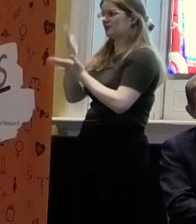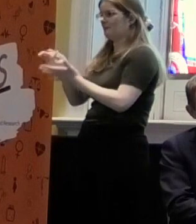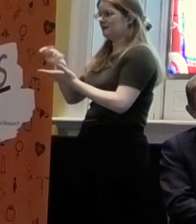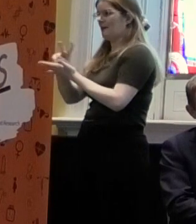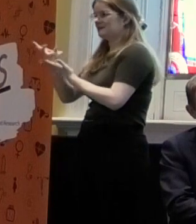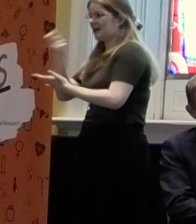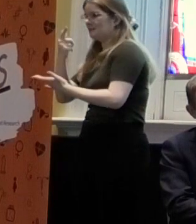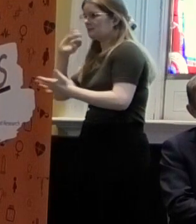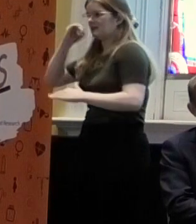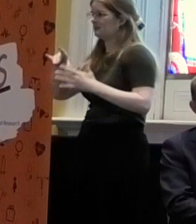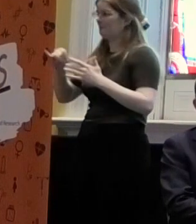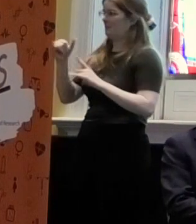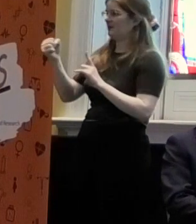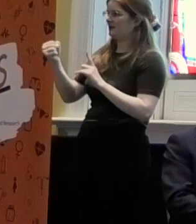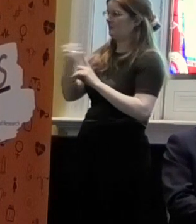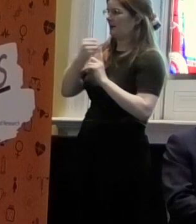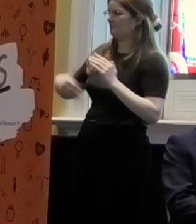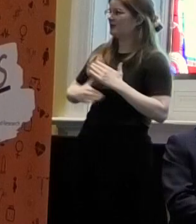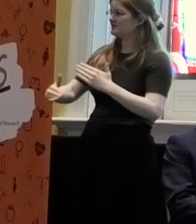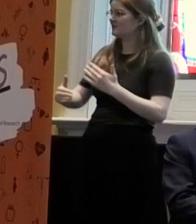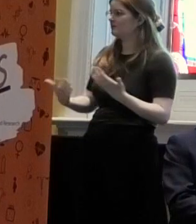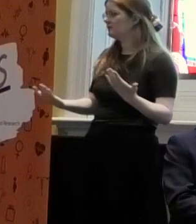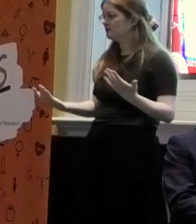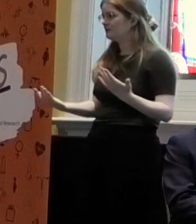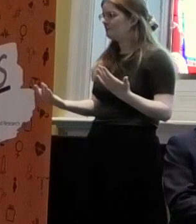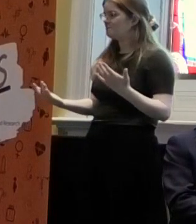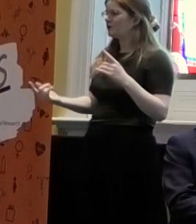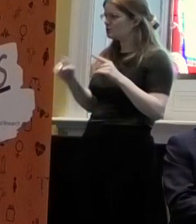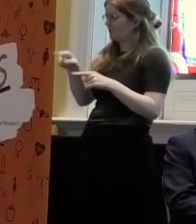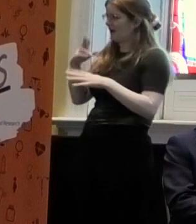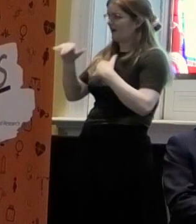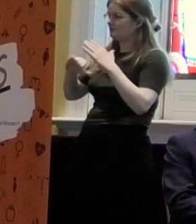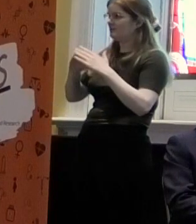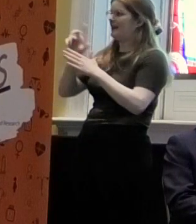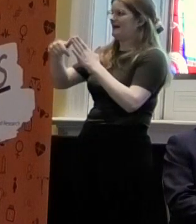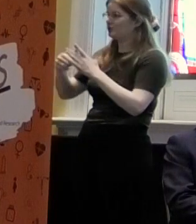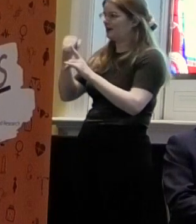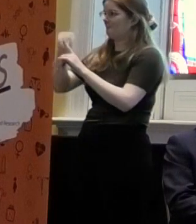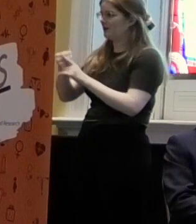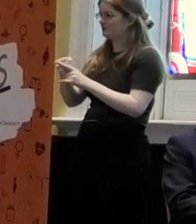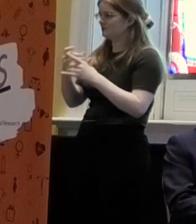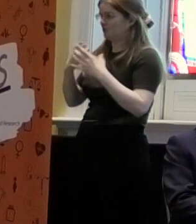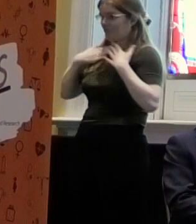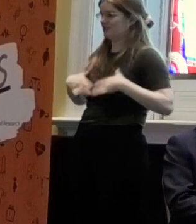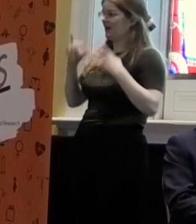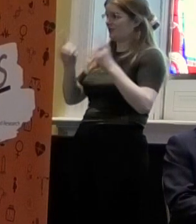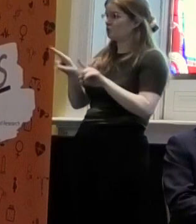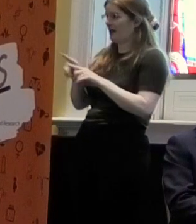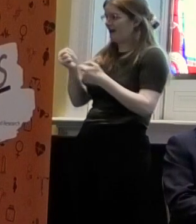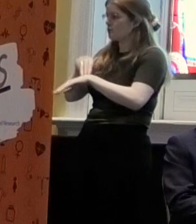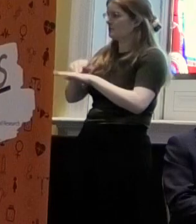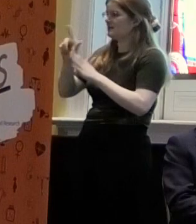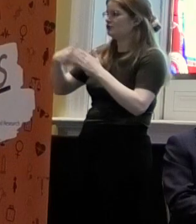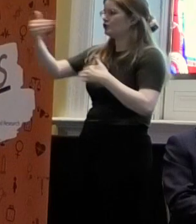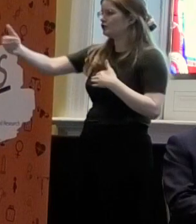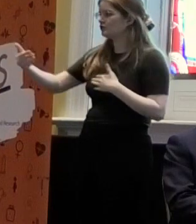because pregnant women have been excluded from use of that. And so maybe, and it has been only from case reports where people have seen that there are issues. But